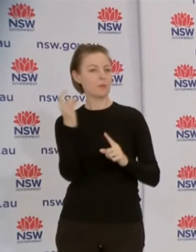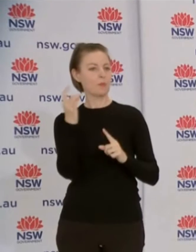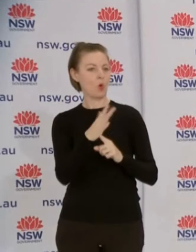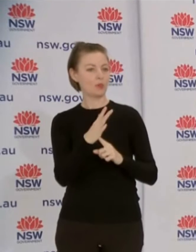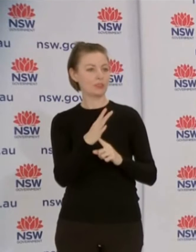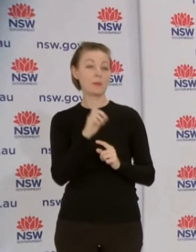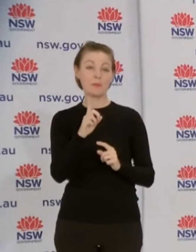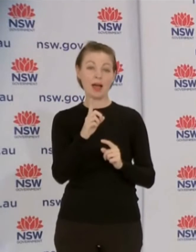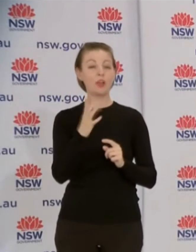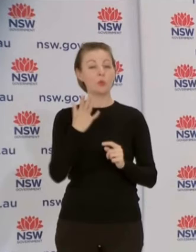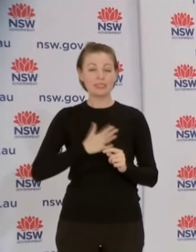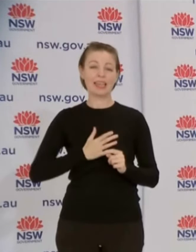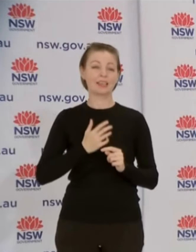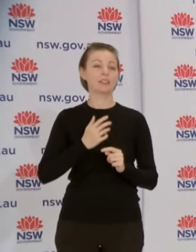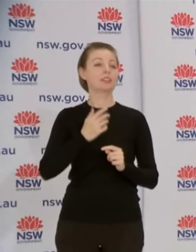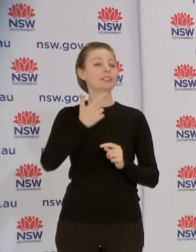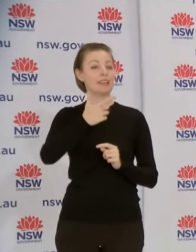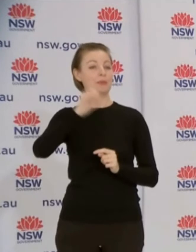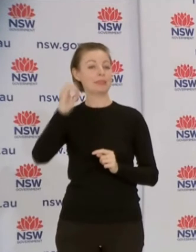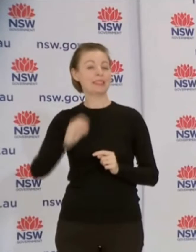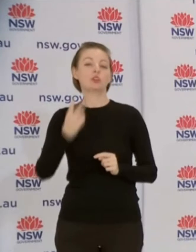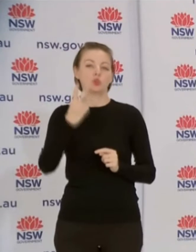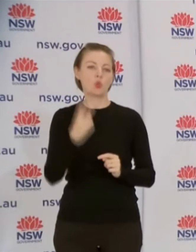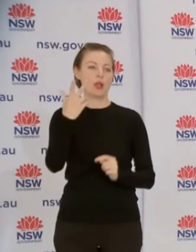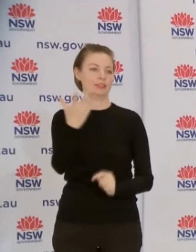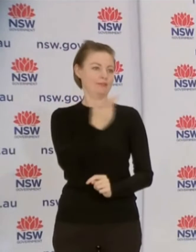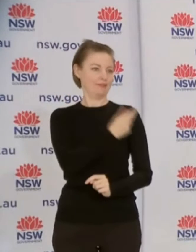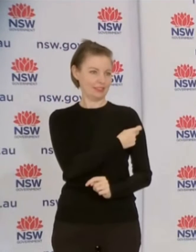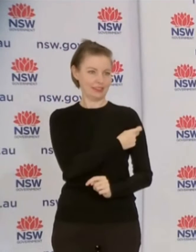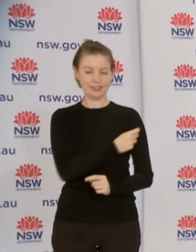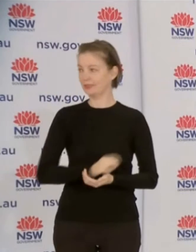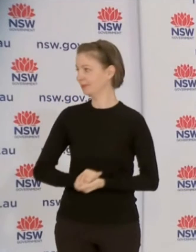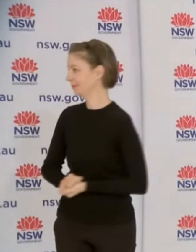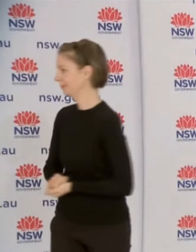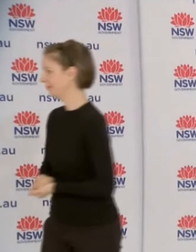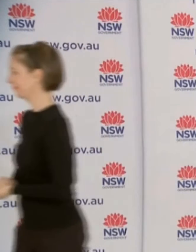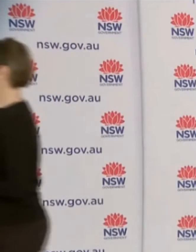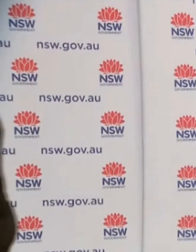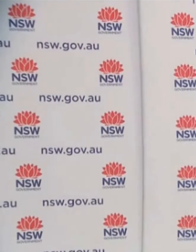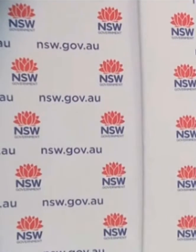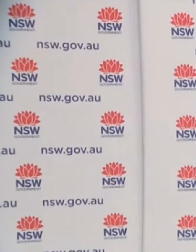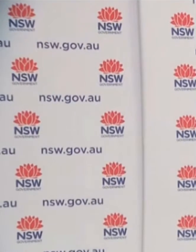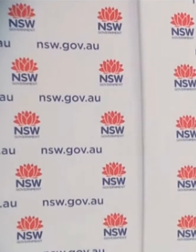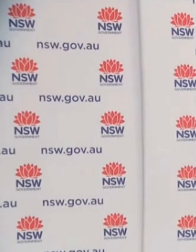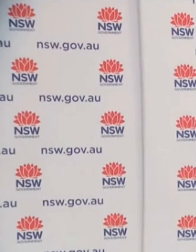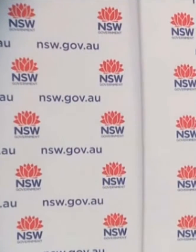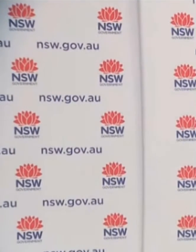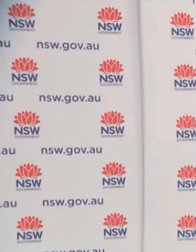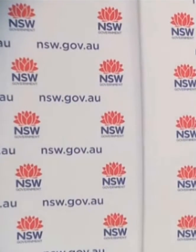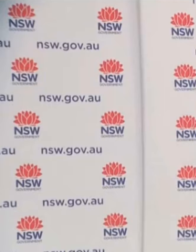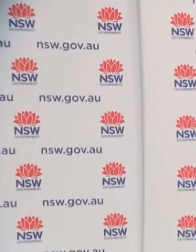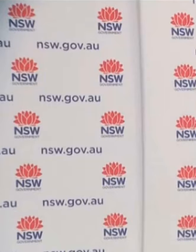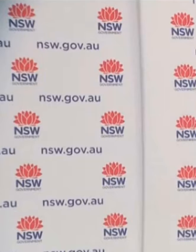doses protects. Given the deaths of 2 fully vaccinated, I think by this update, 2 fully vaccinated people,